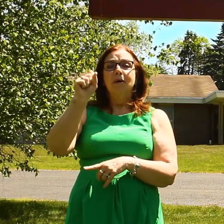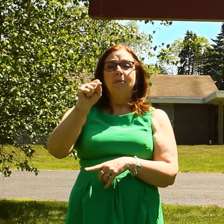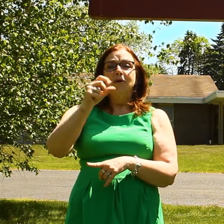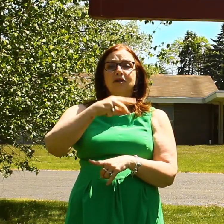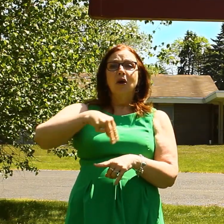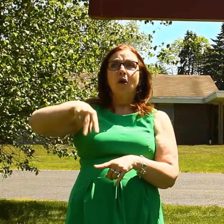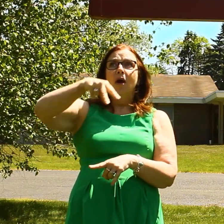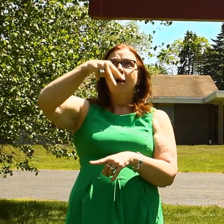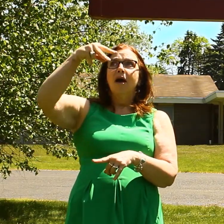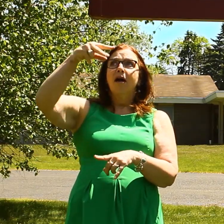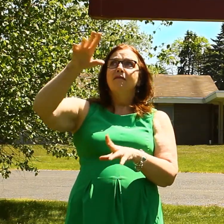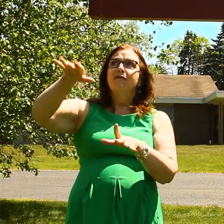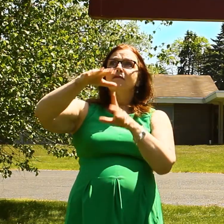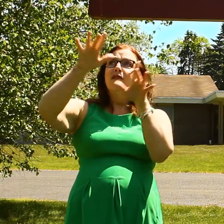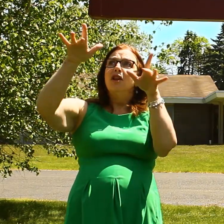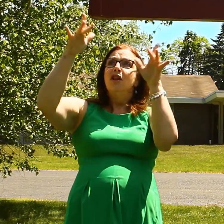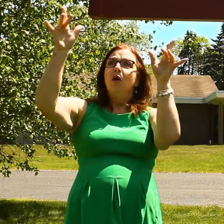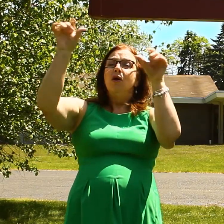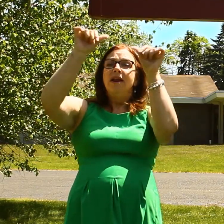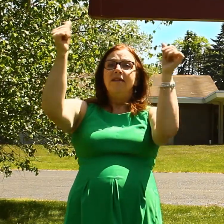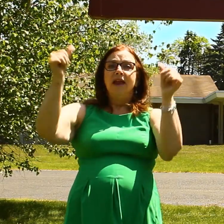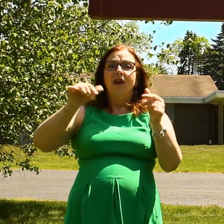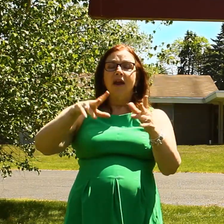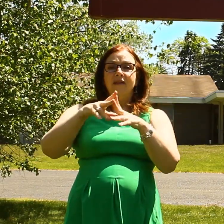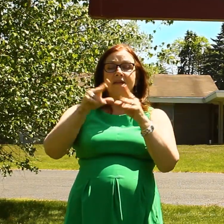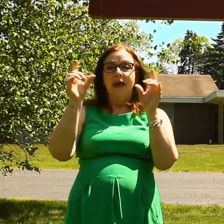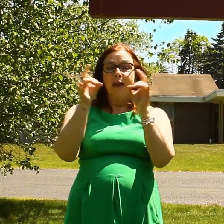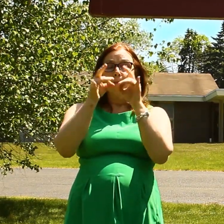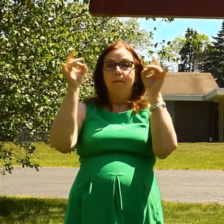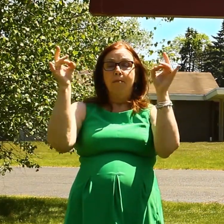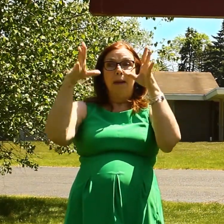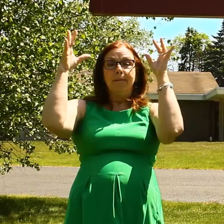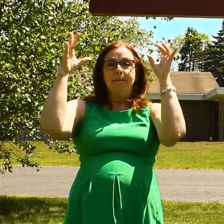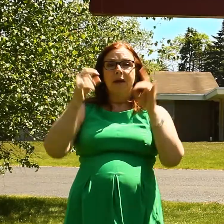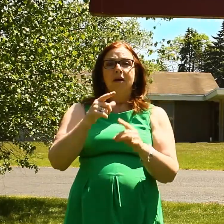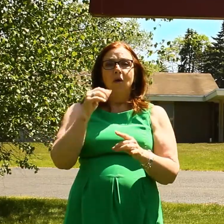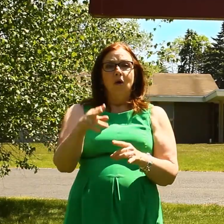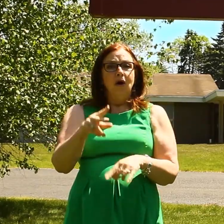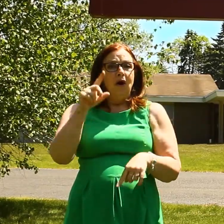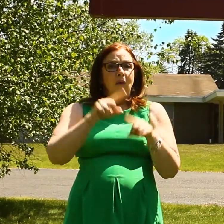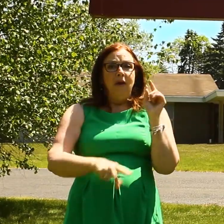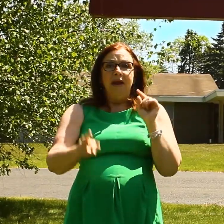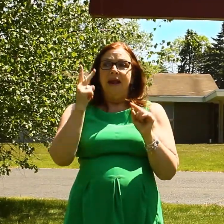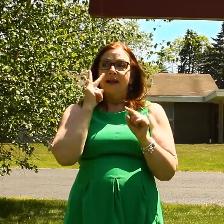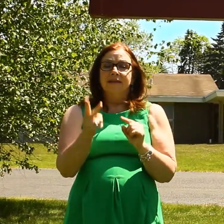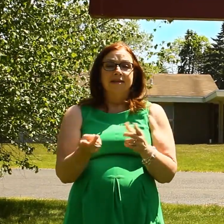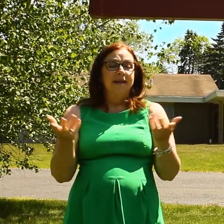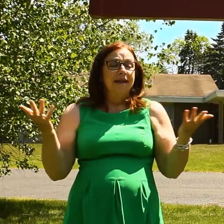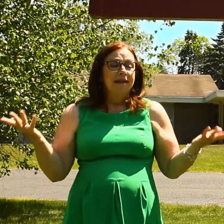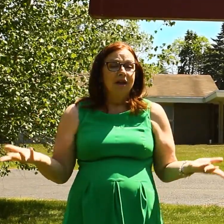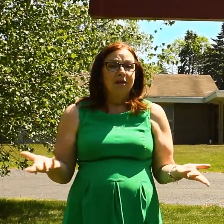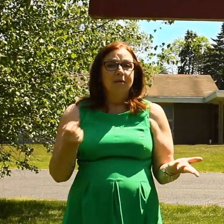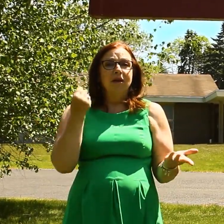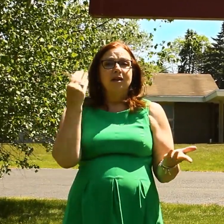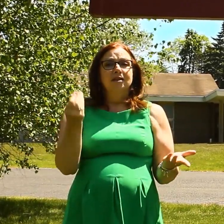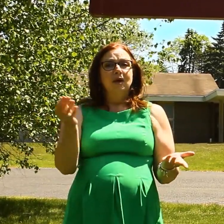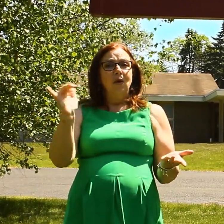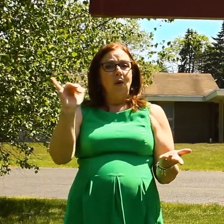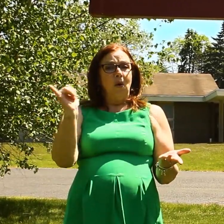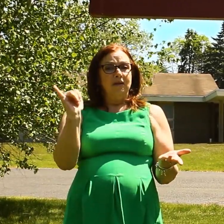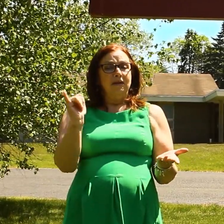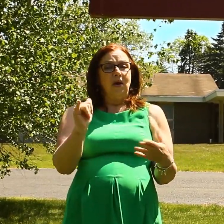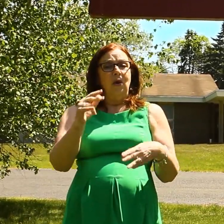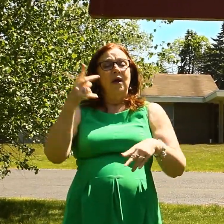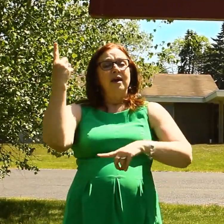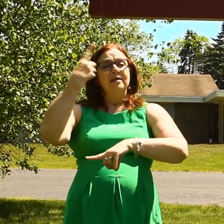air and eventually they pop, or we don't see them anymore, so too, on